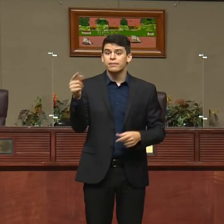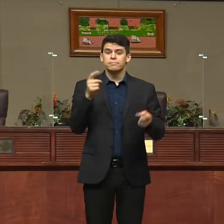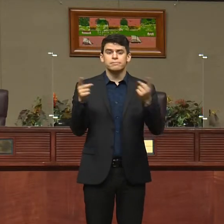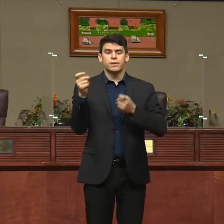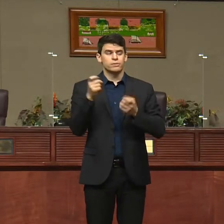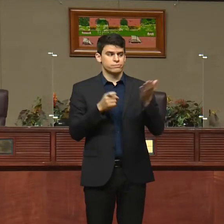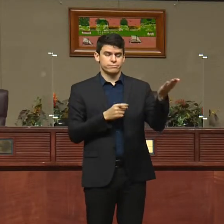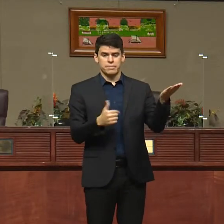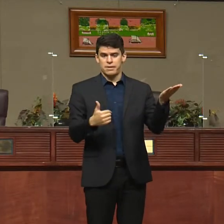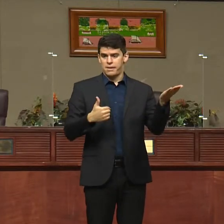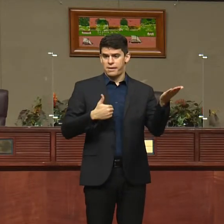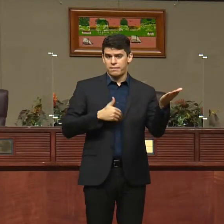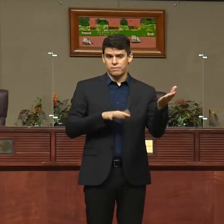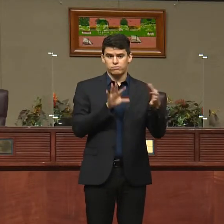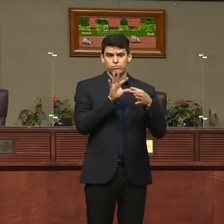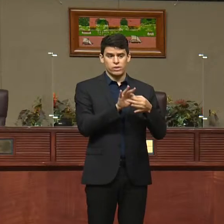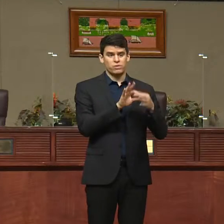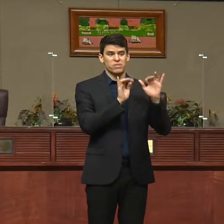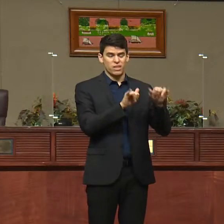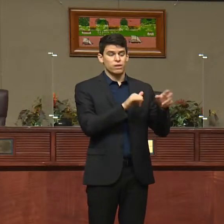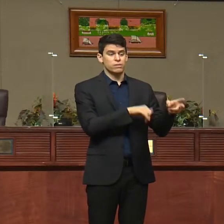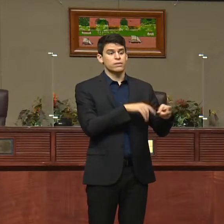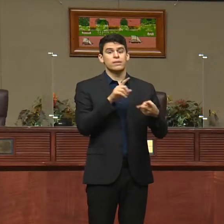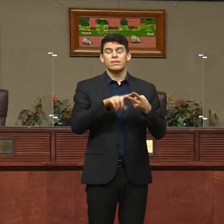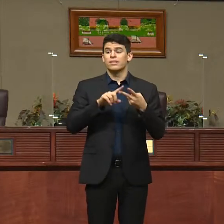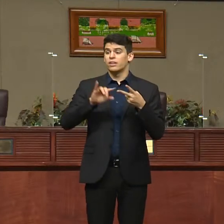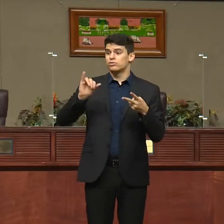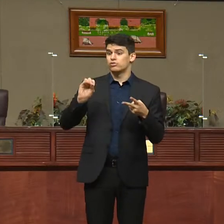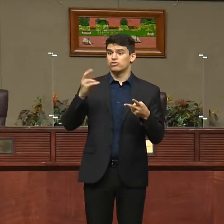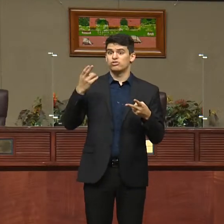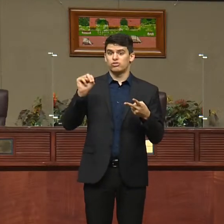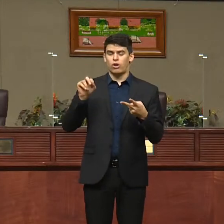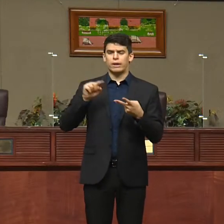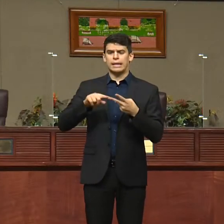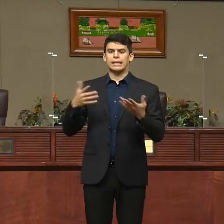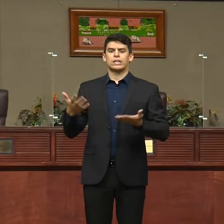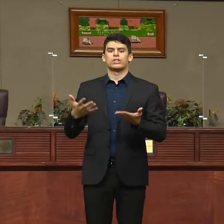regarding the compliance team, Mr. John Weiss is here.